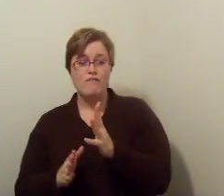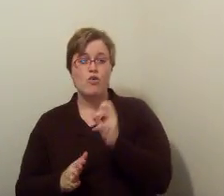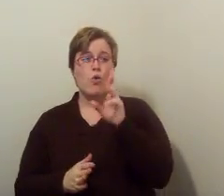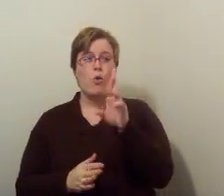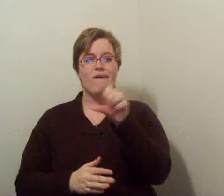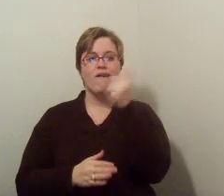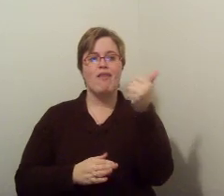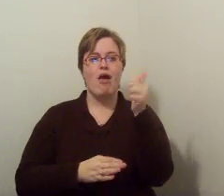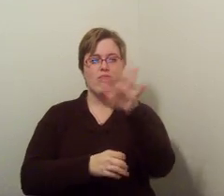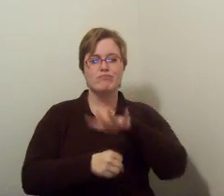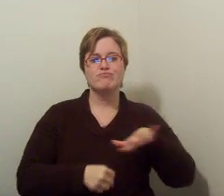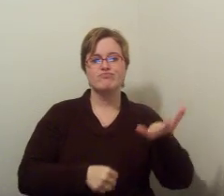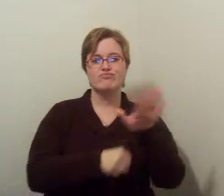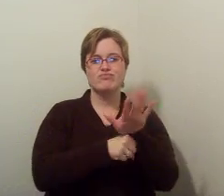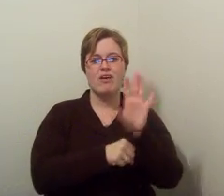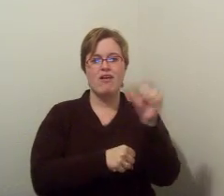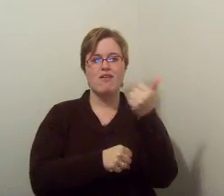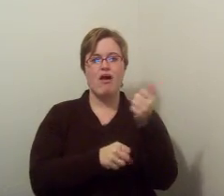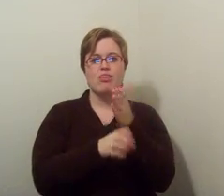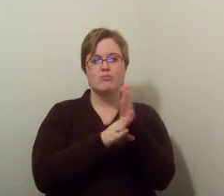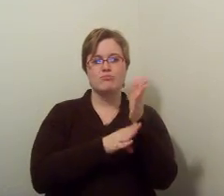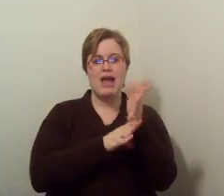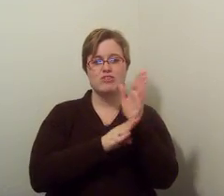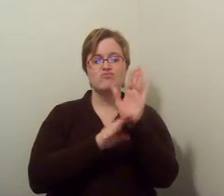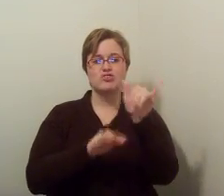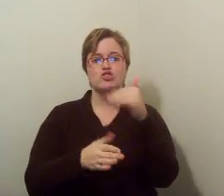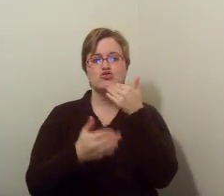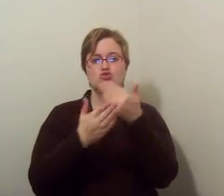really a good skill to have.